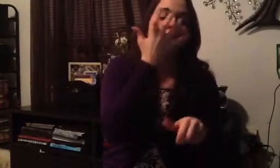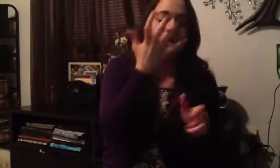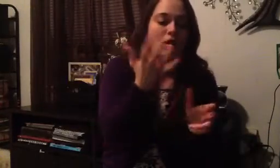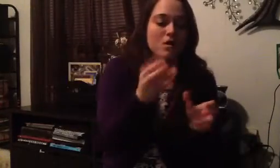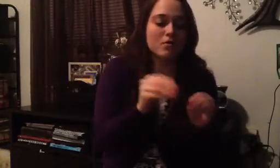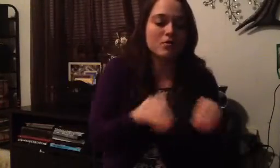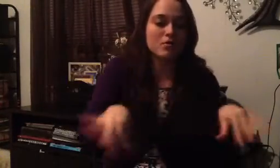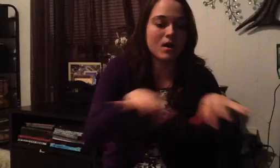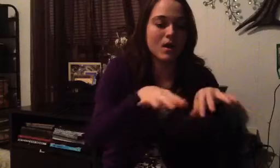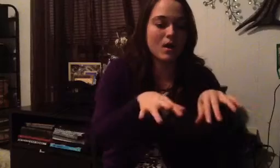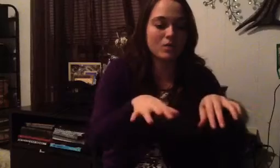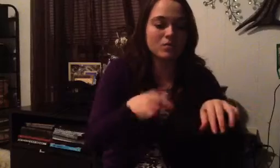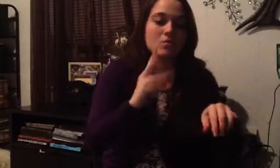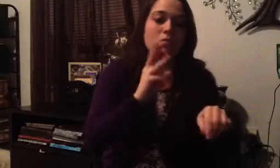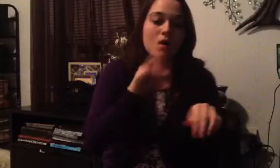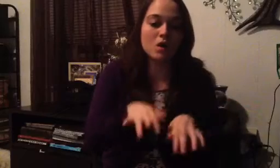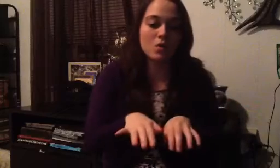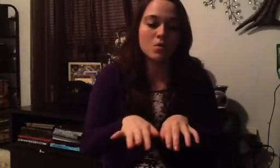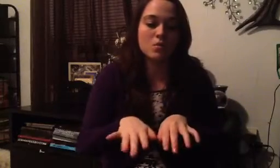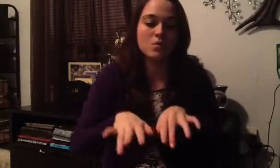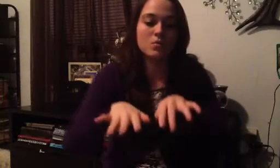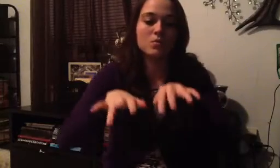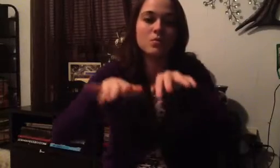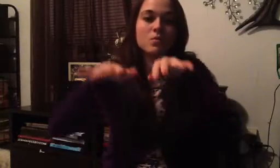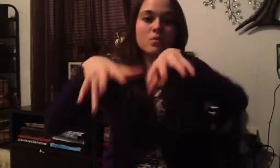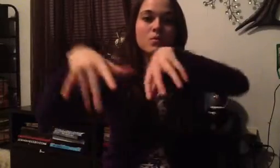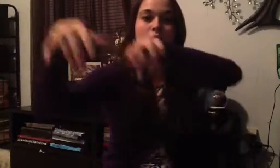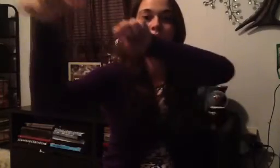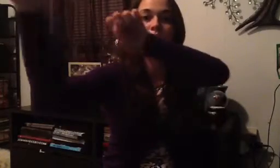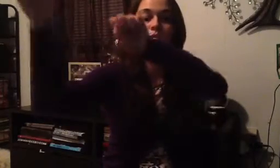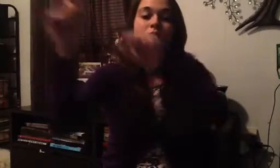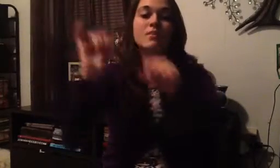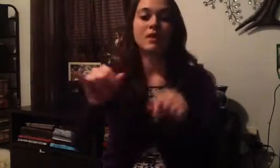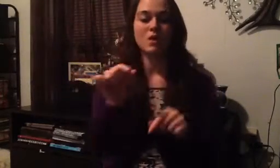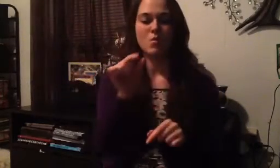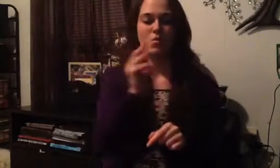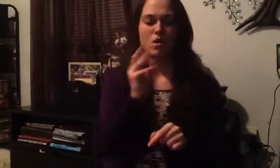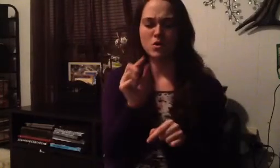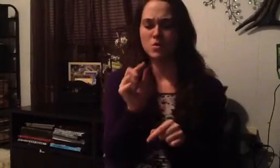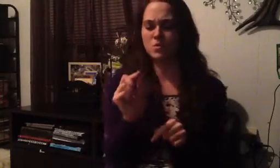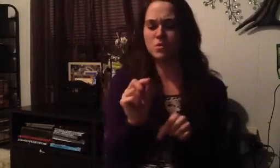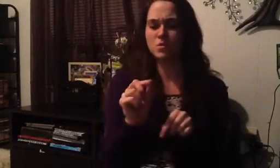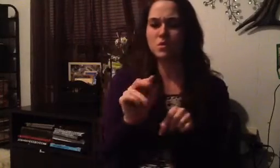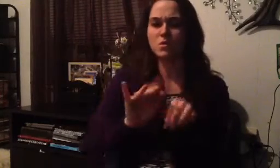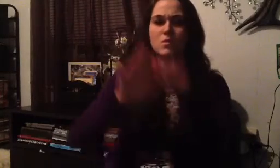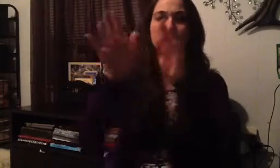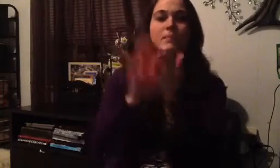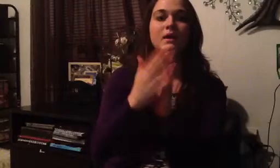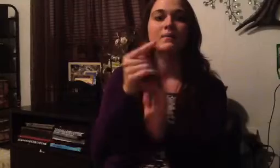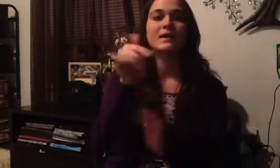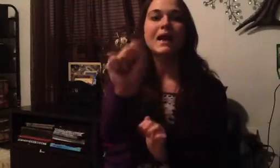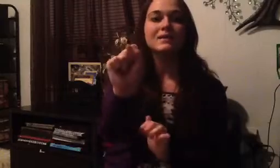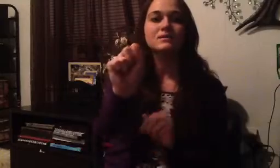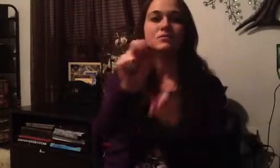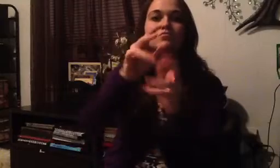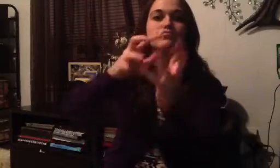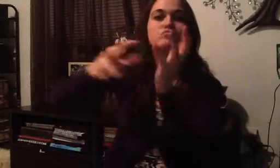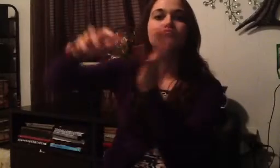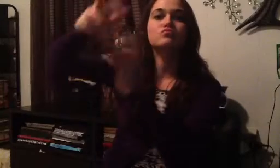Evaporation occurs when a liquid molecule of water escapes into the air as a gas. This scientific visualization shows